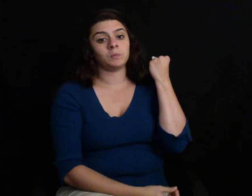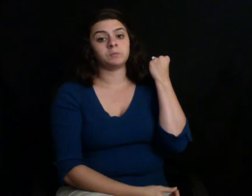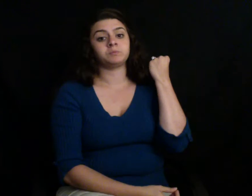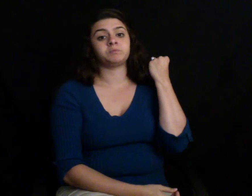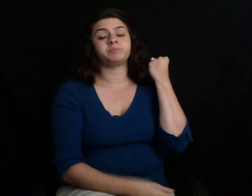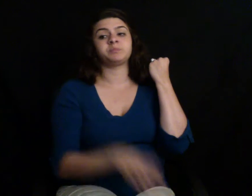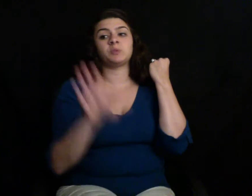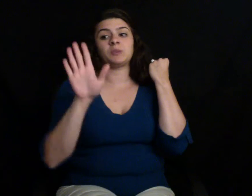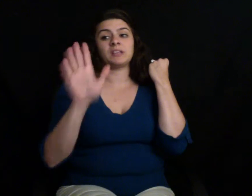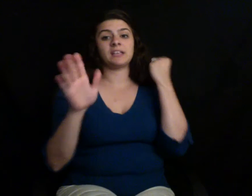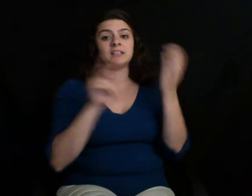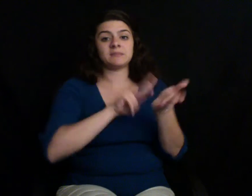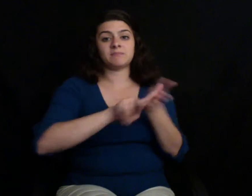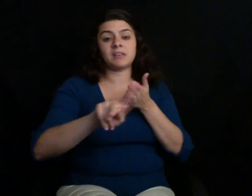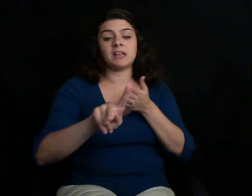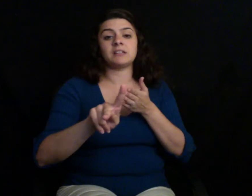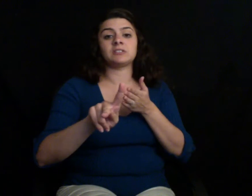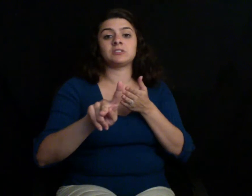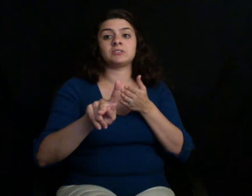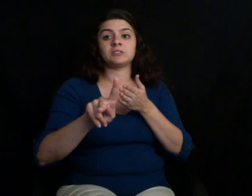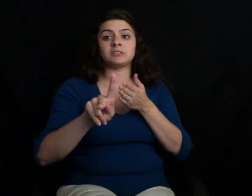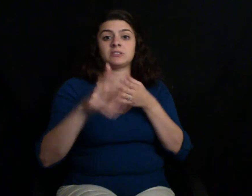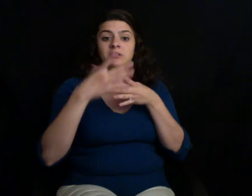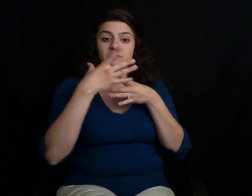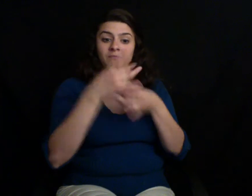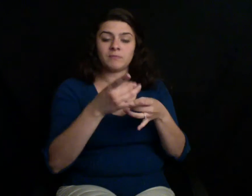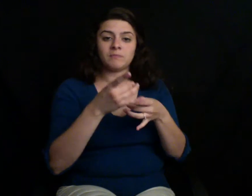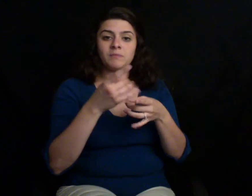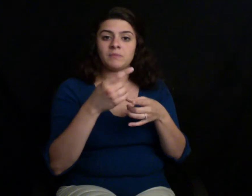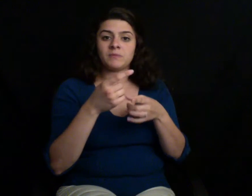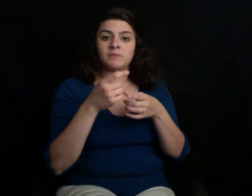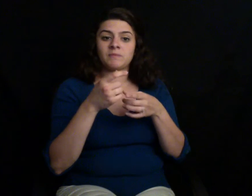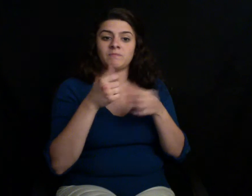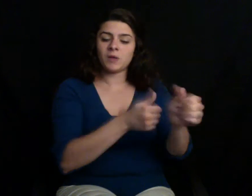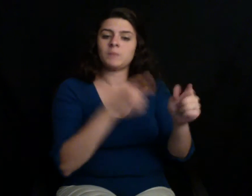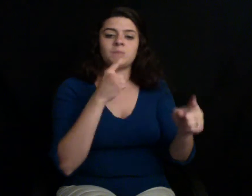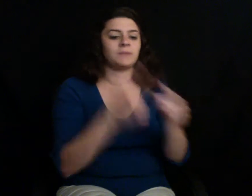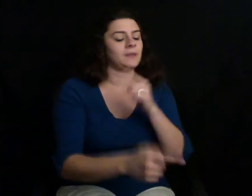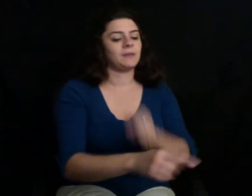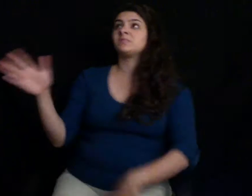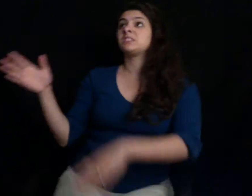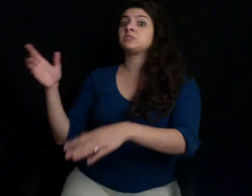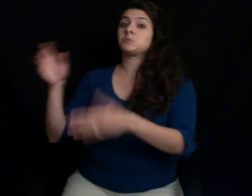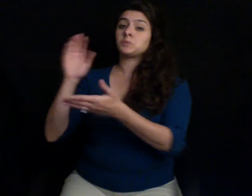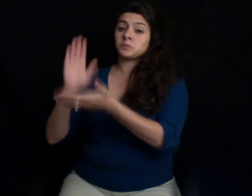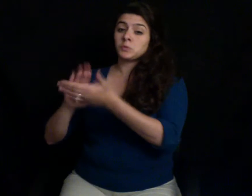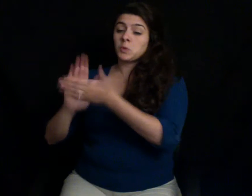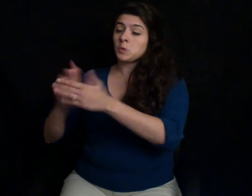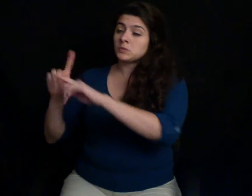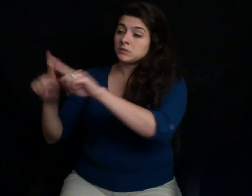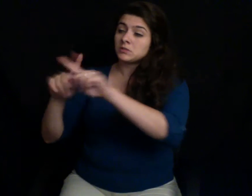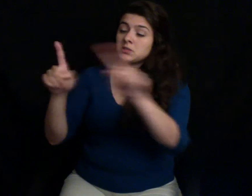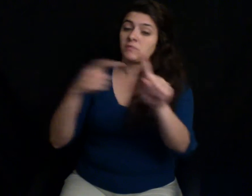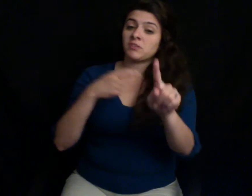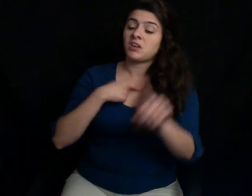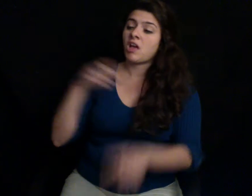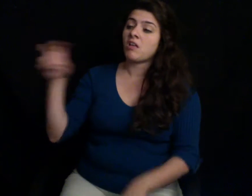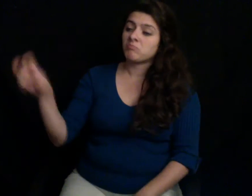be short-lived. I went to a lot of schools. I went to 5 elementary schools, 5 middle schools, 5 elementary schools, 5 middle